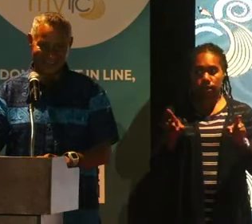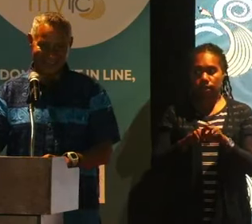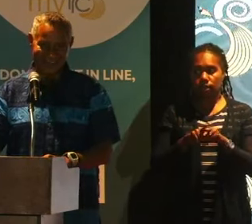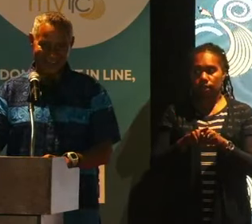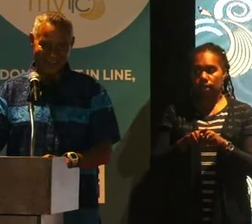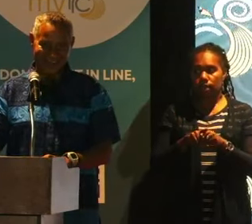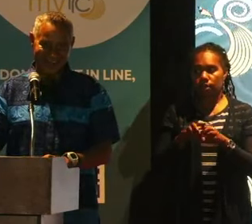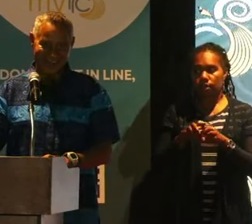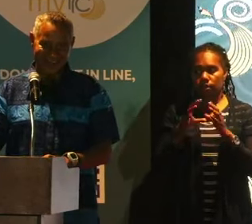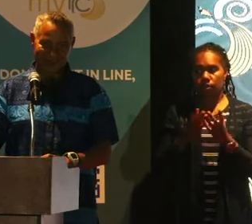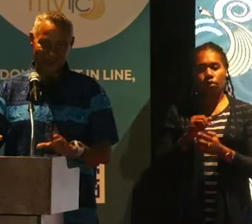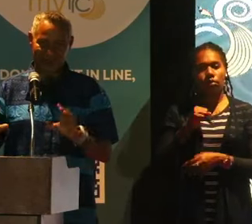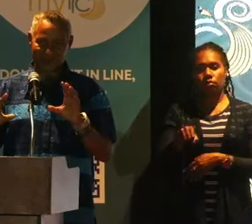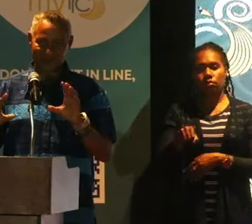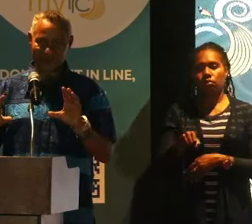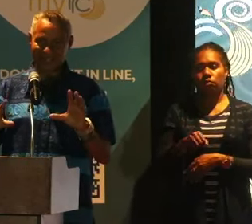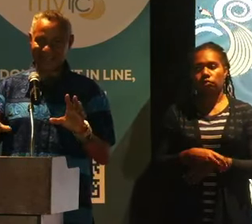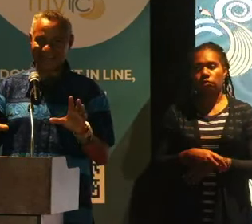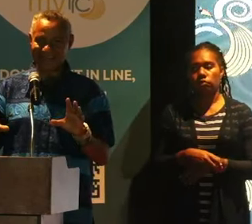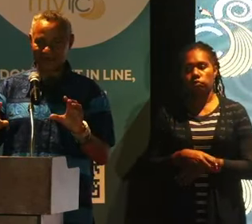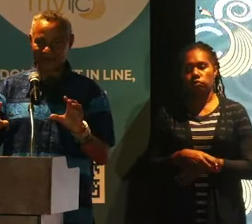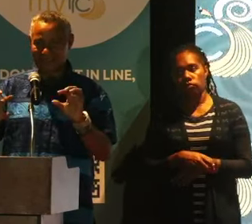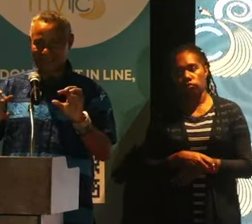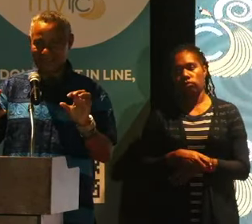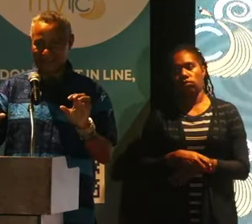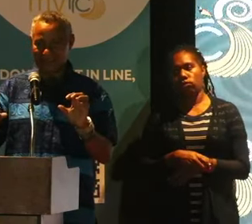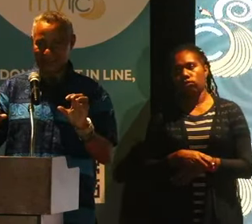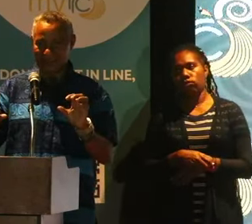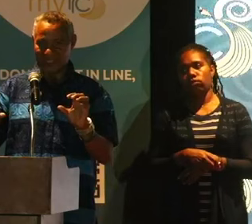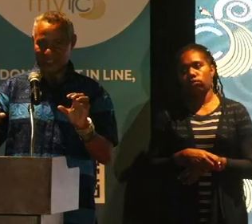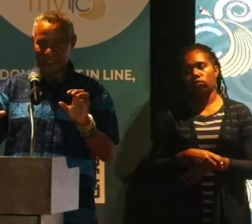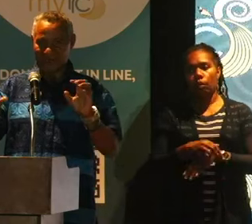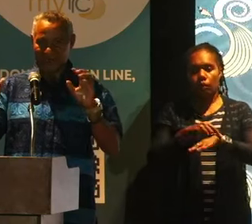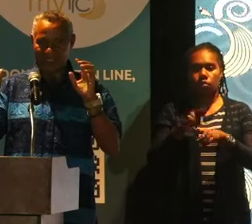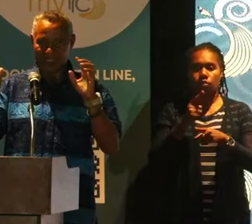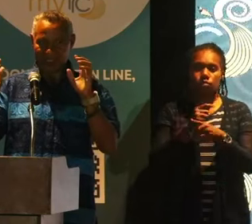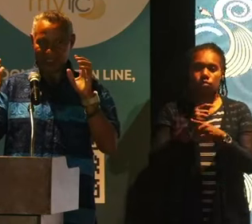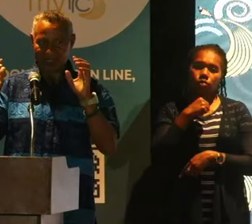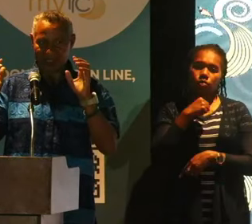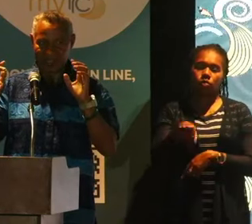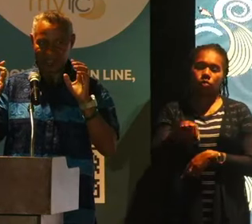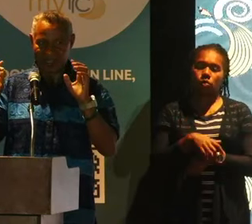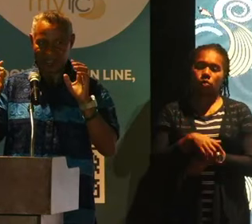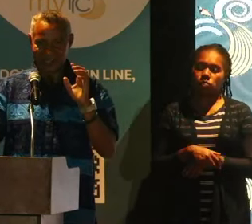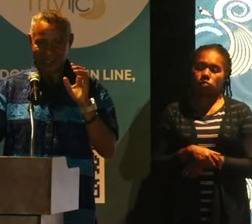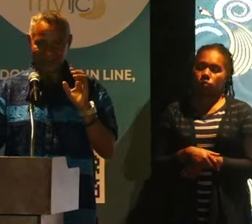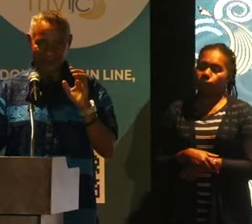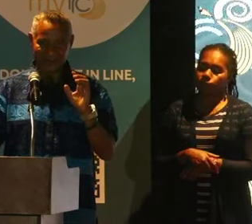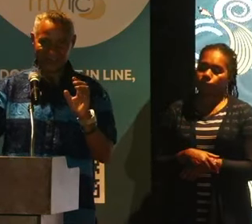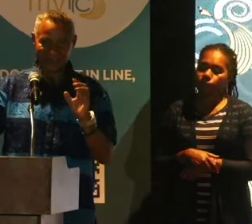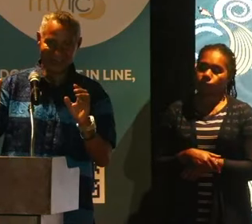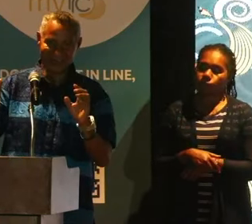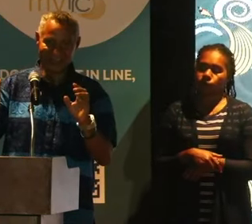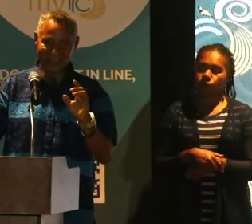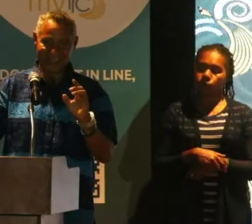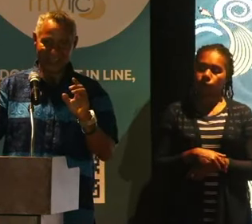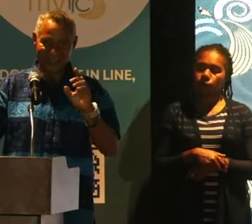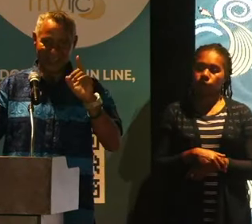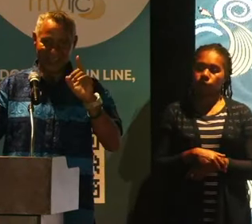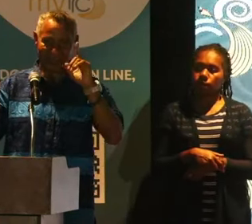regulation. Because those are the areas that we have to really look at. Because if you other cooperative you're trying to